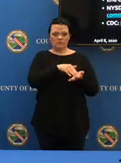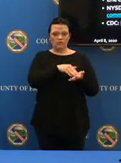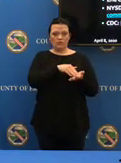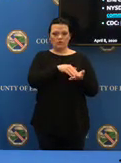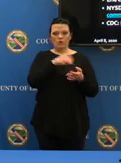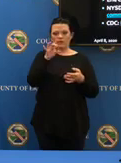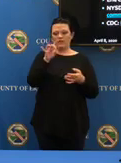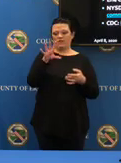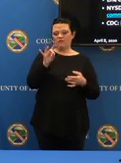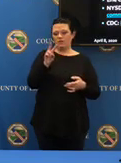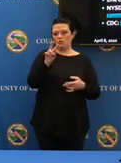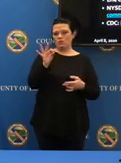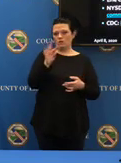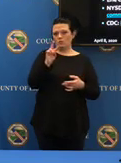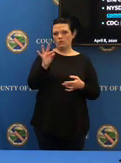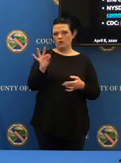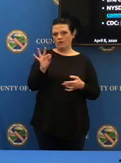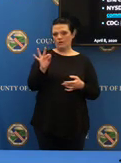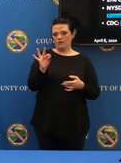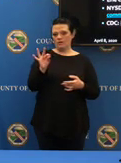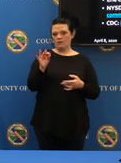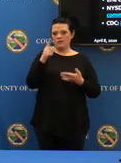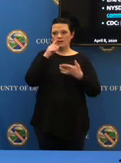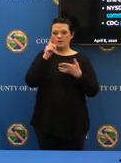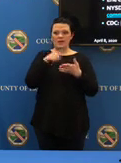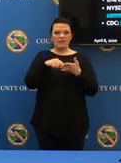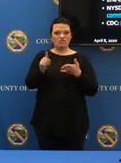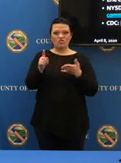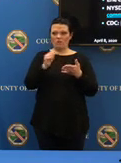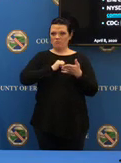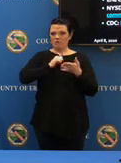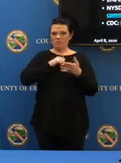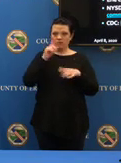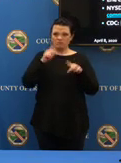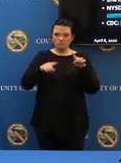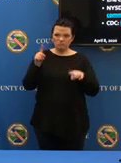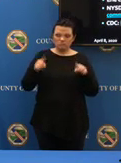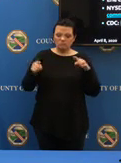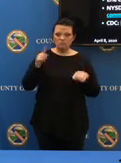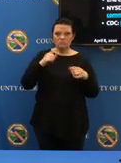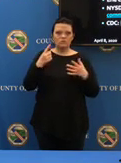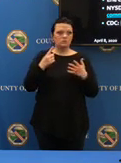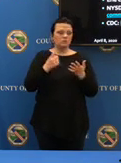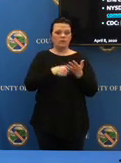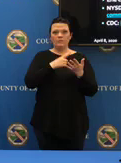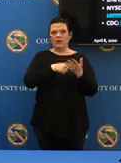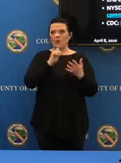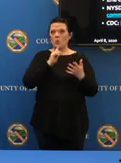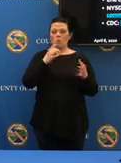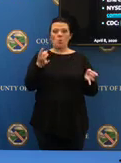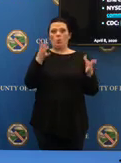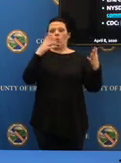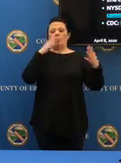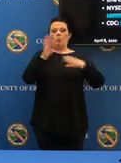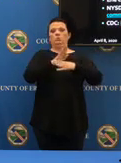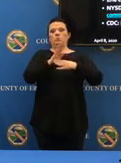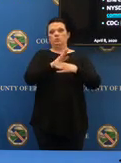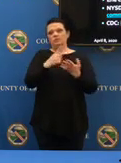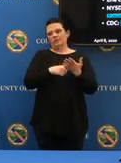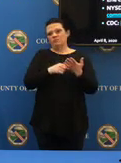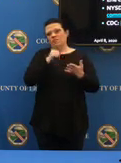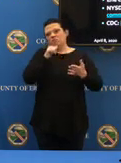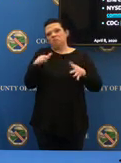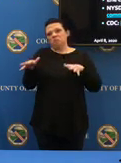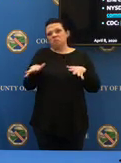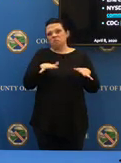hotline 858-2929. I've checked it at various times. Sometimes it's exceptionally busy. Other times it's not. There's high